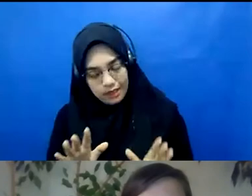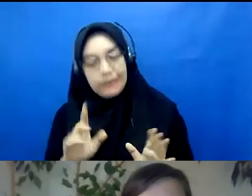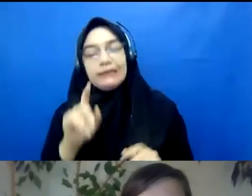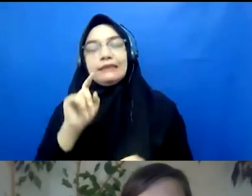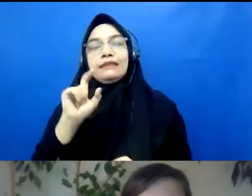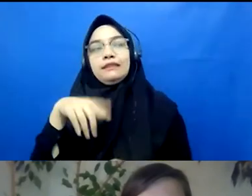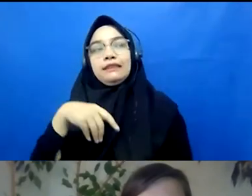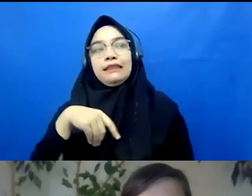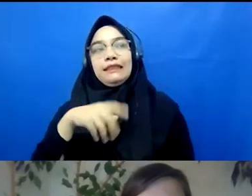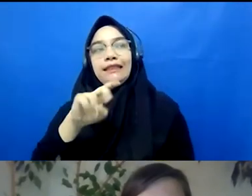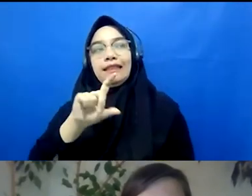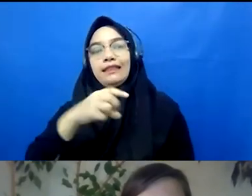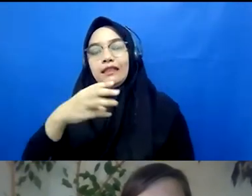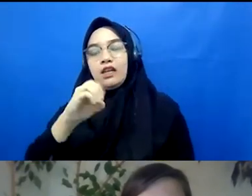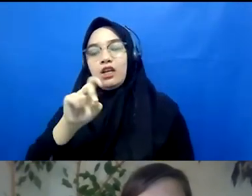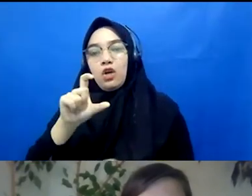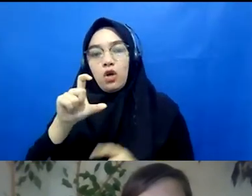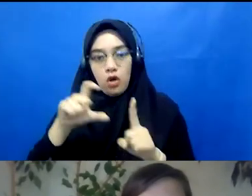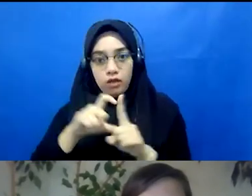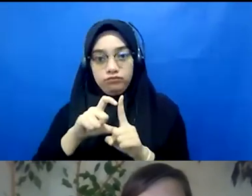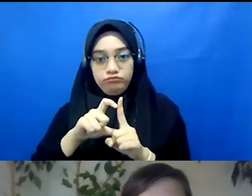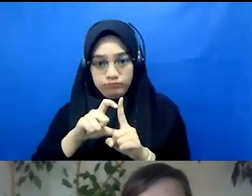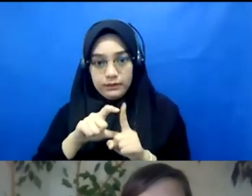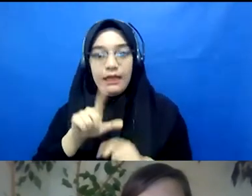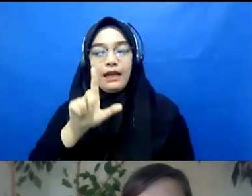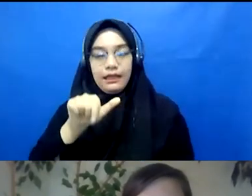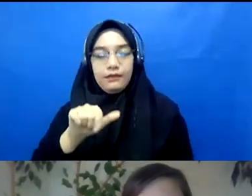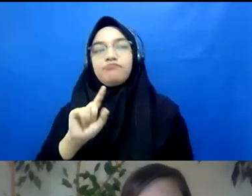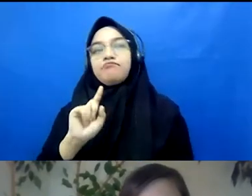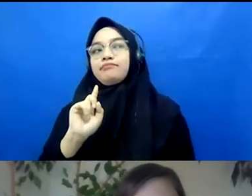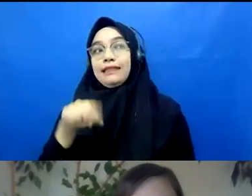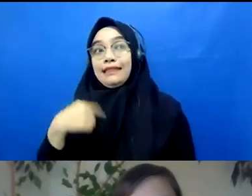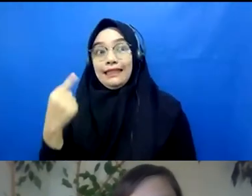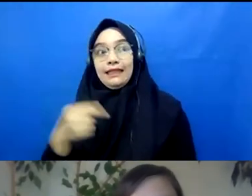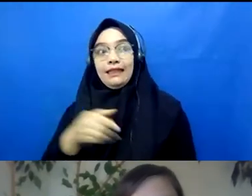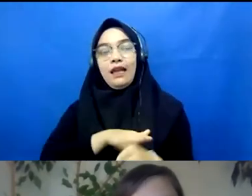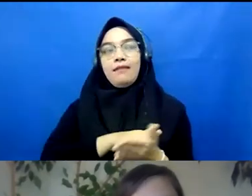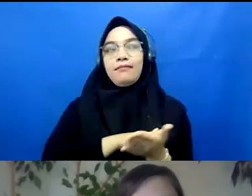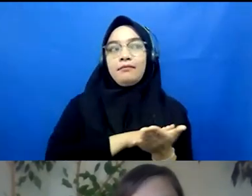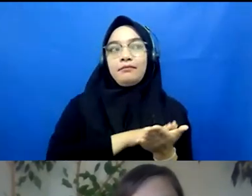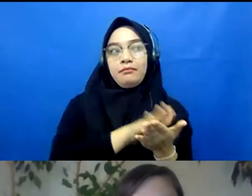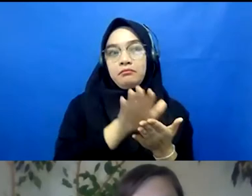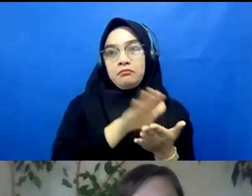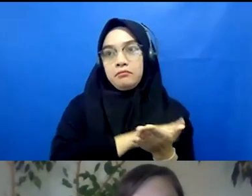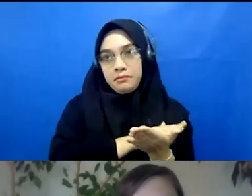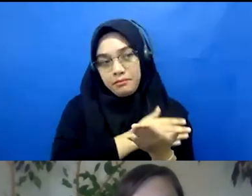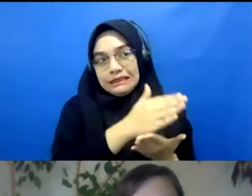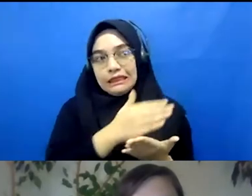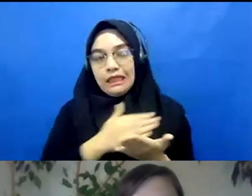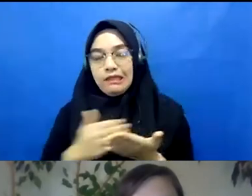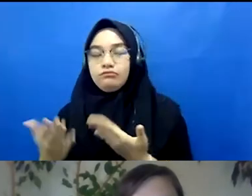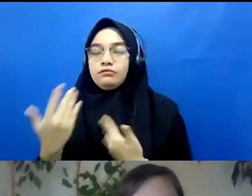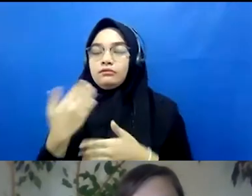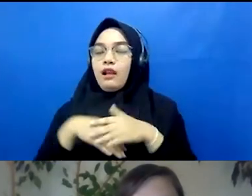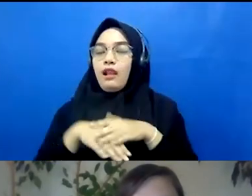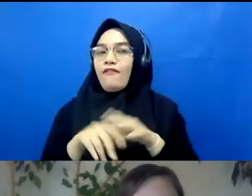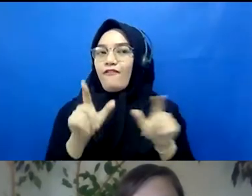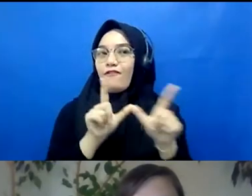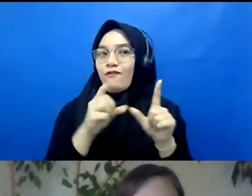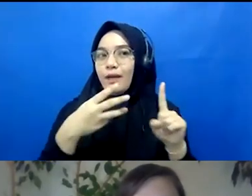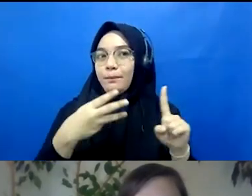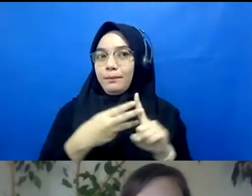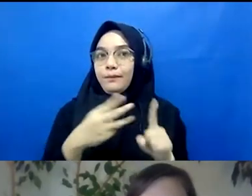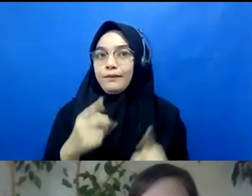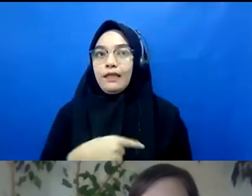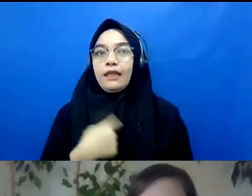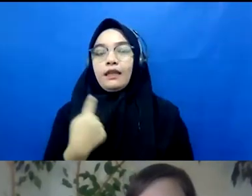this on the ERIA website as well. So we do ask you to look forward to it. It has been